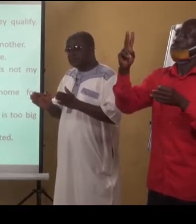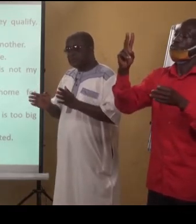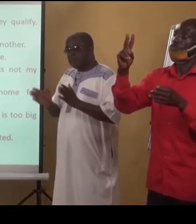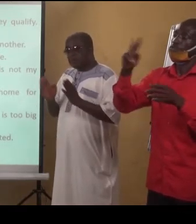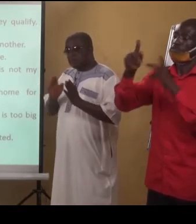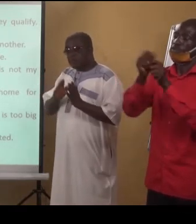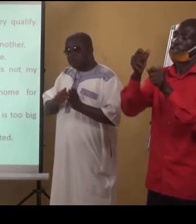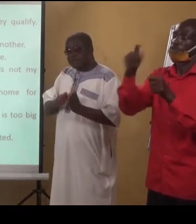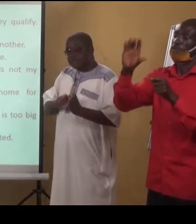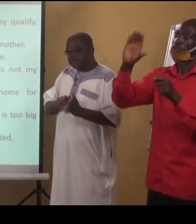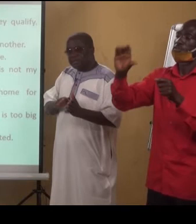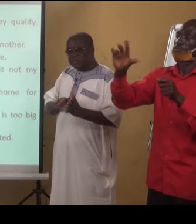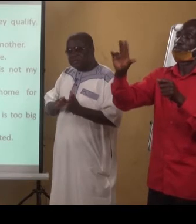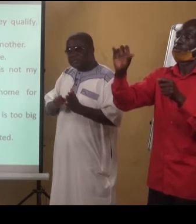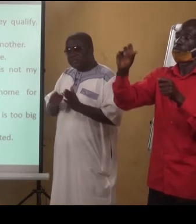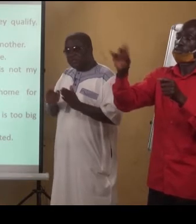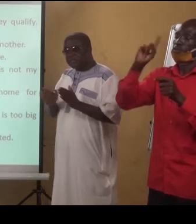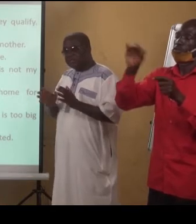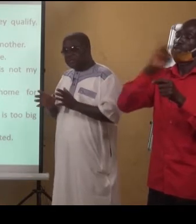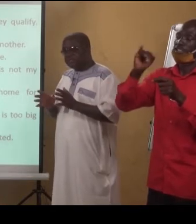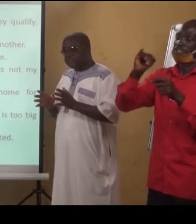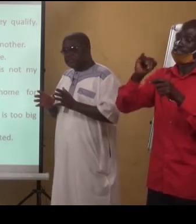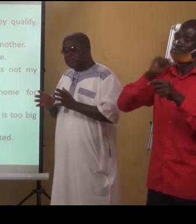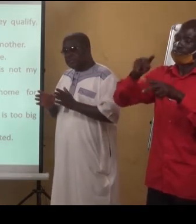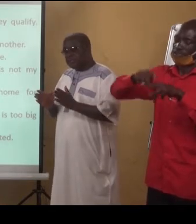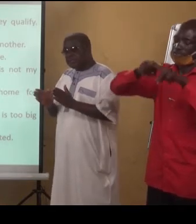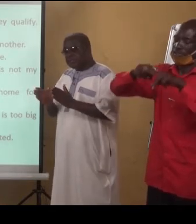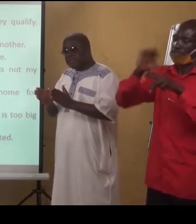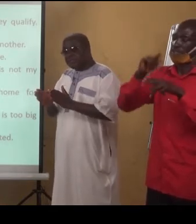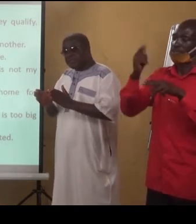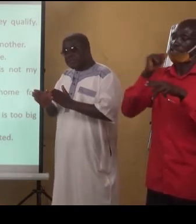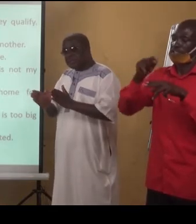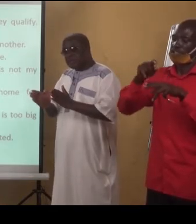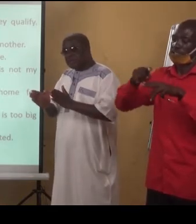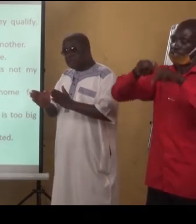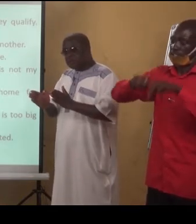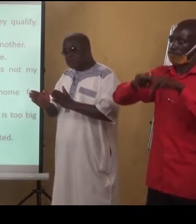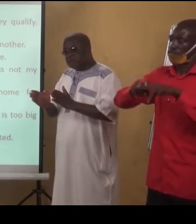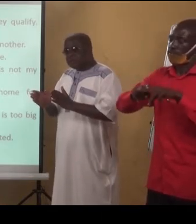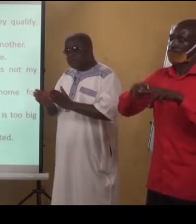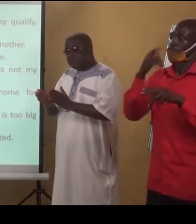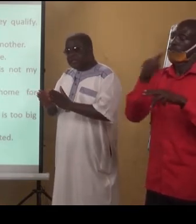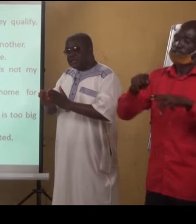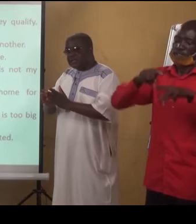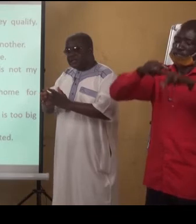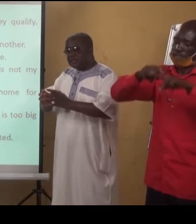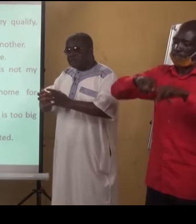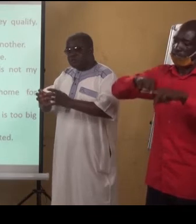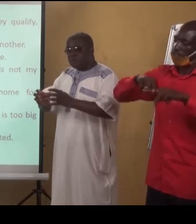clauses. One of it is independent and the other is dependent. The independent clause